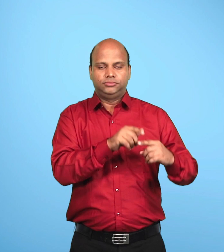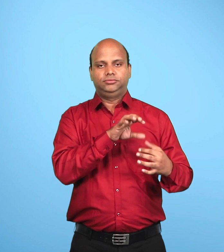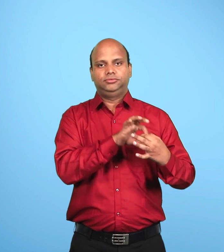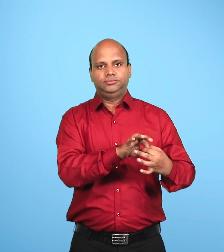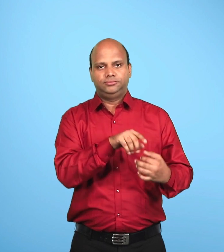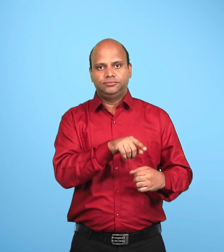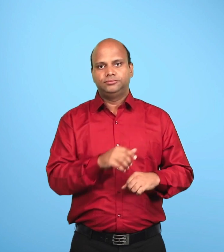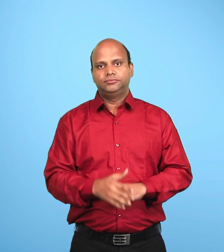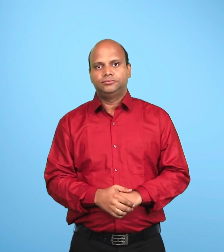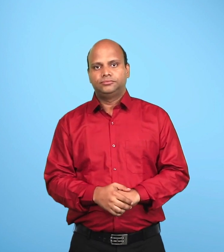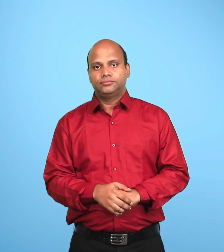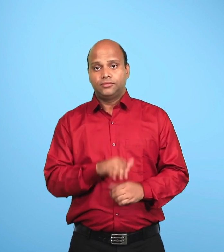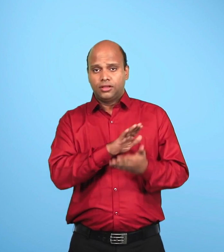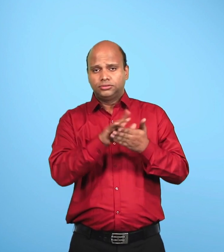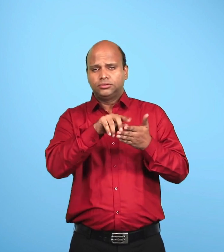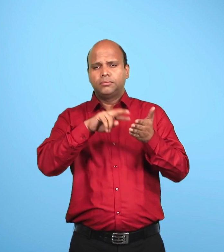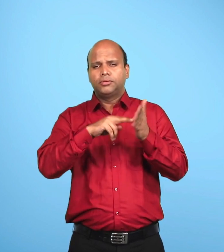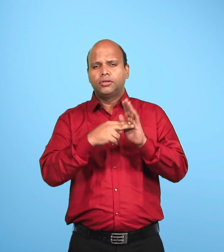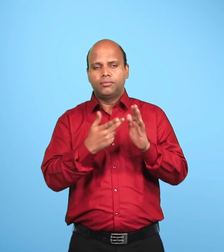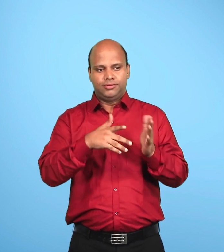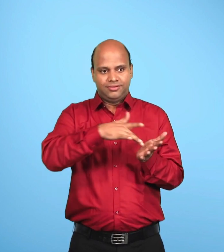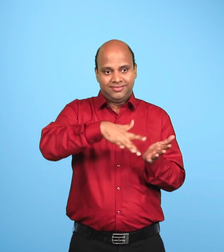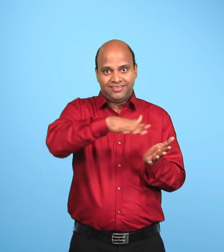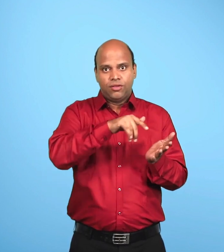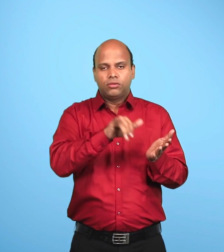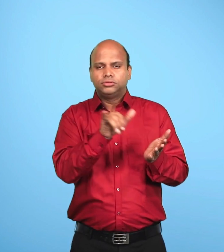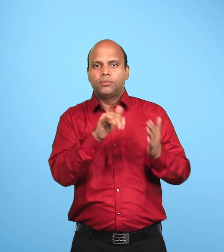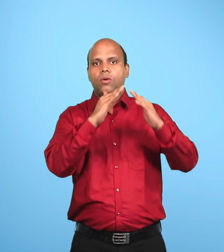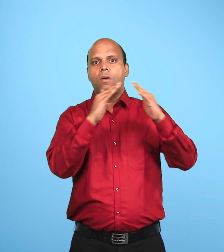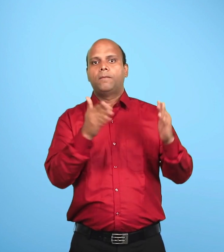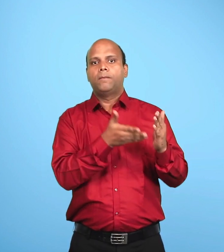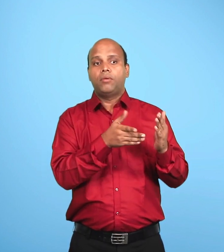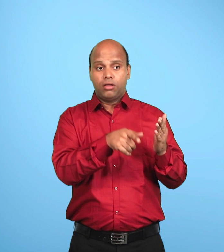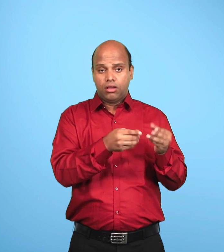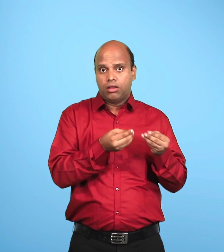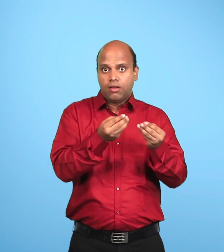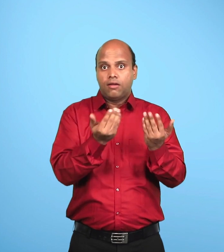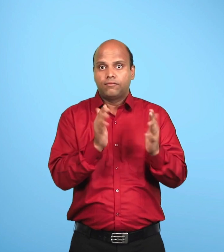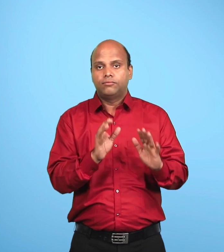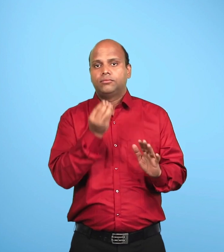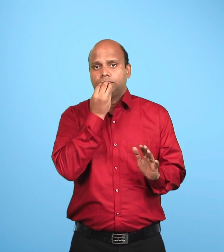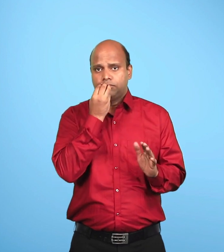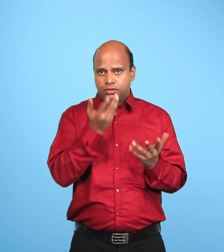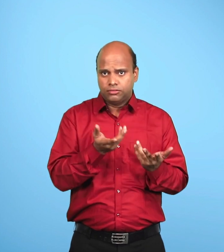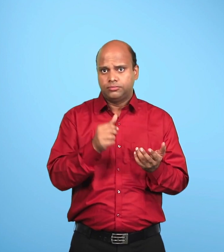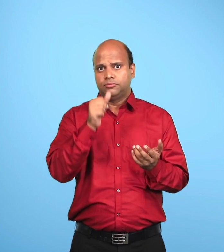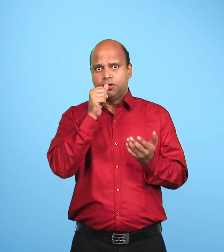Habitat means a dwelling place or a home. The habitat provides food, water,